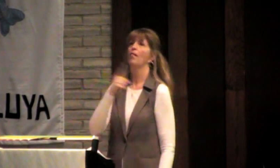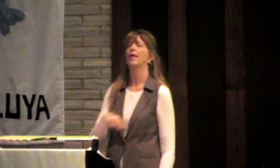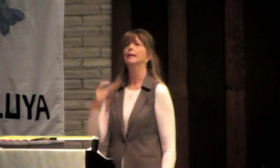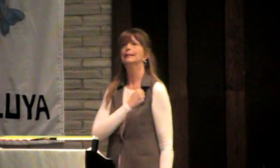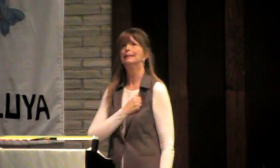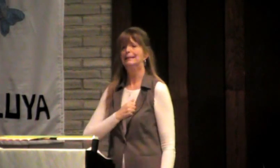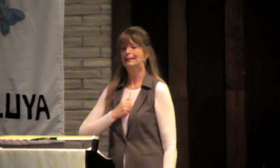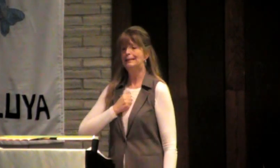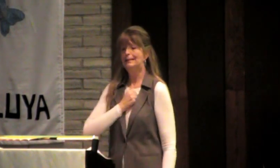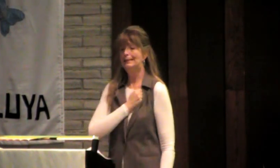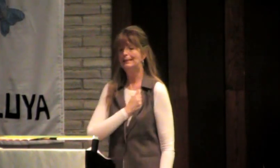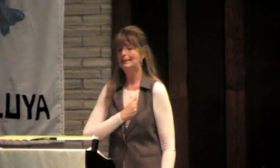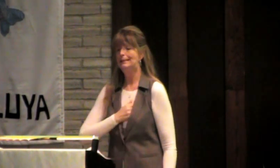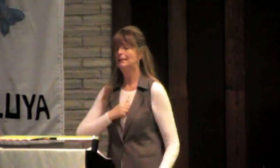into the camp. So now they're sorry.